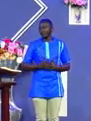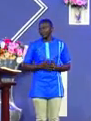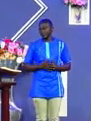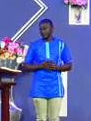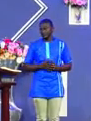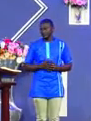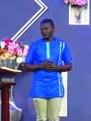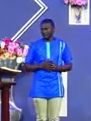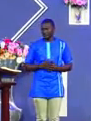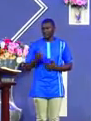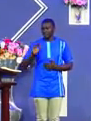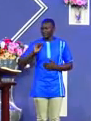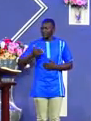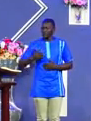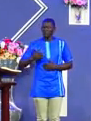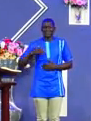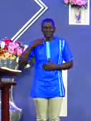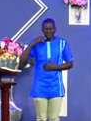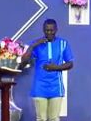inside.